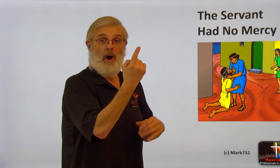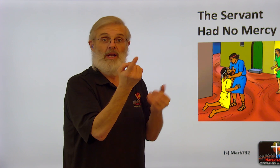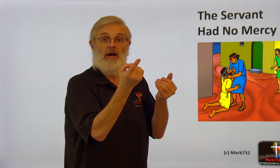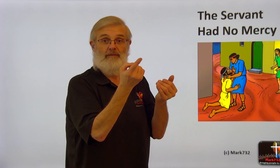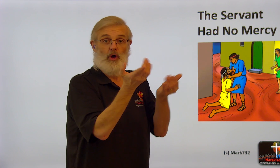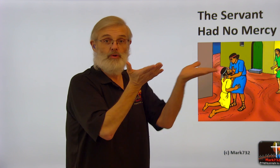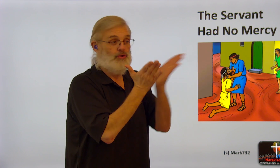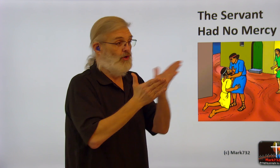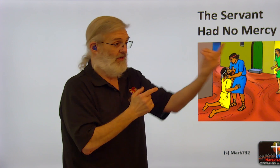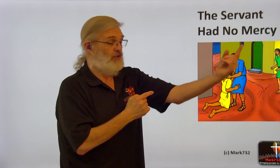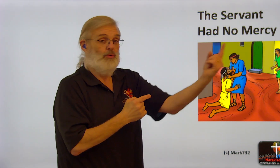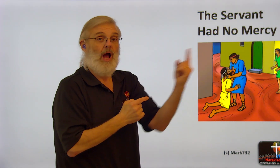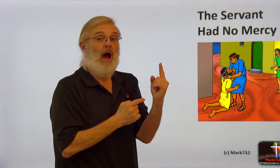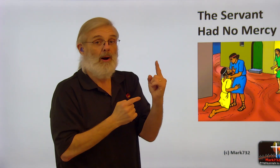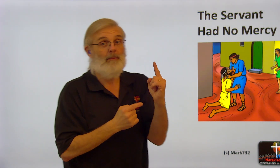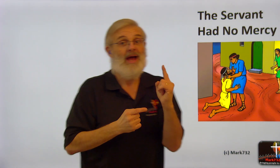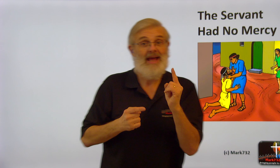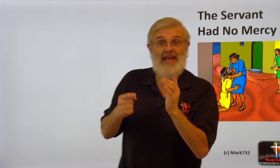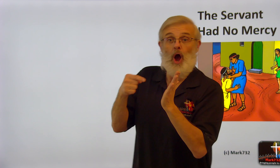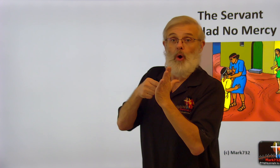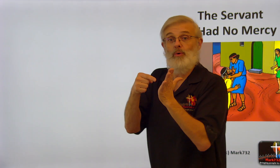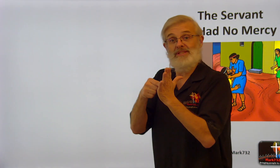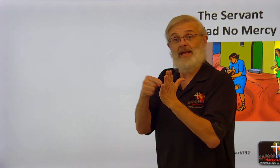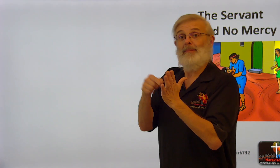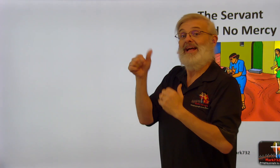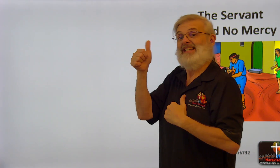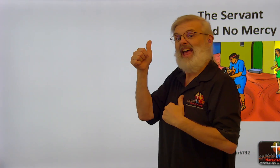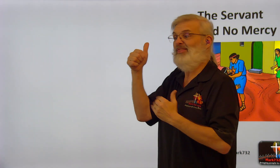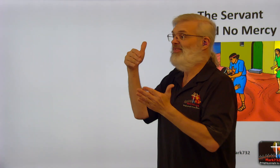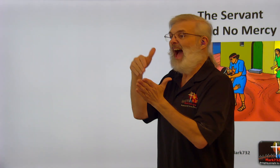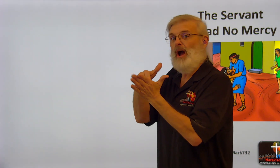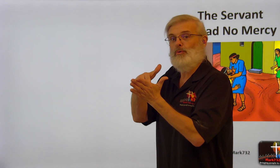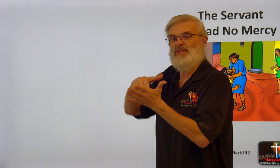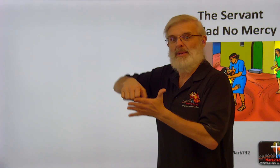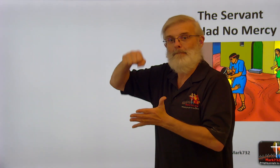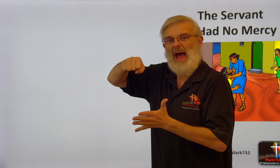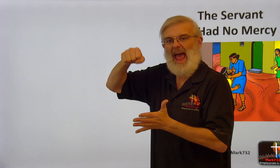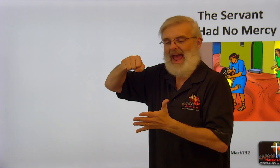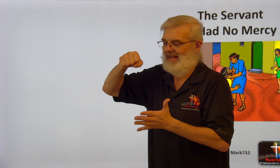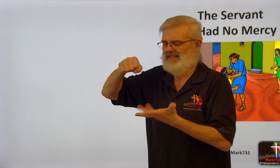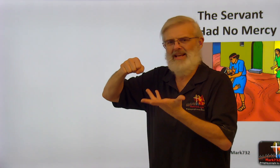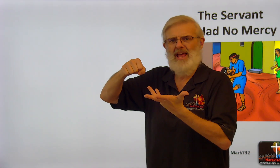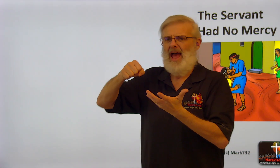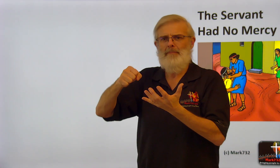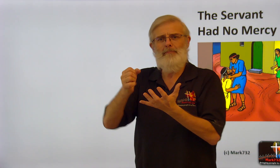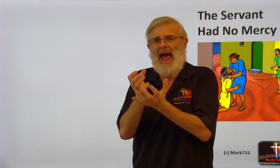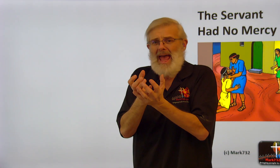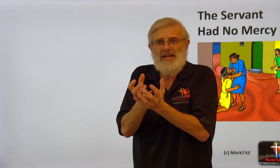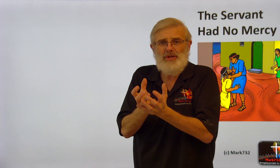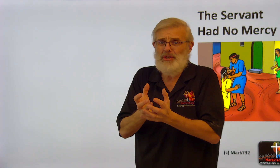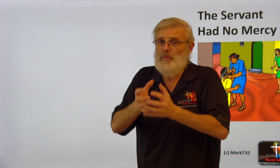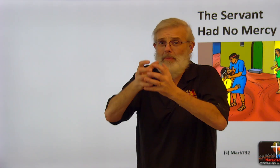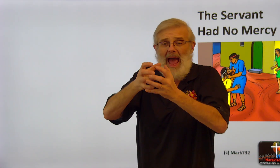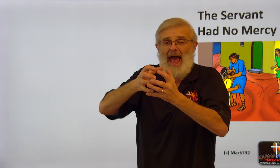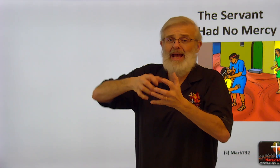of those servants who come, he owes him 10,000 bags. And bags, you can do bags, you can